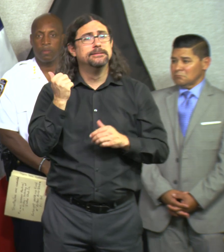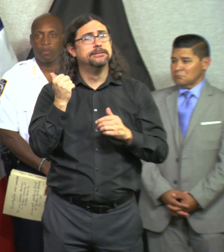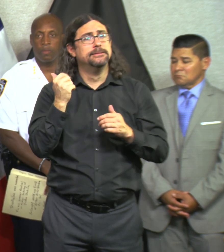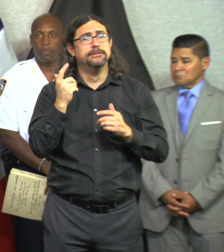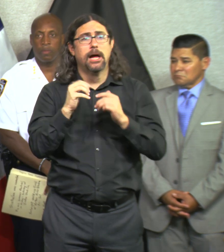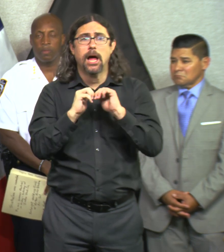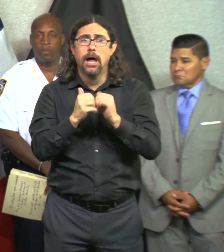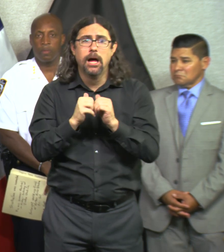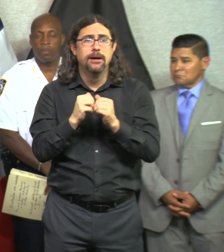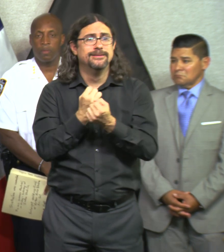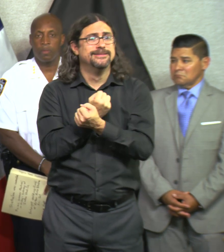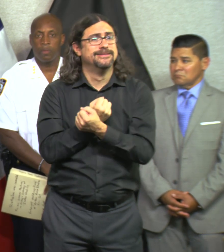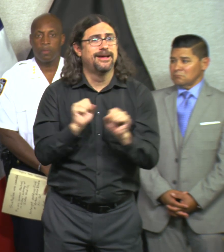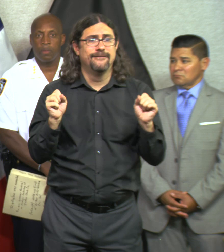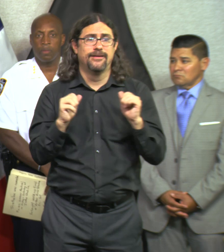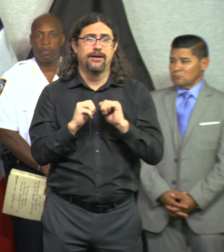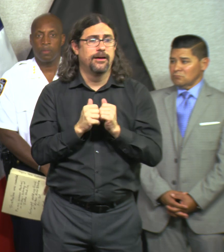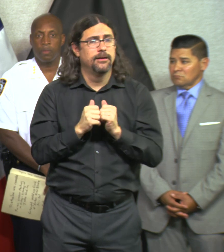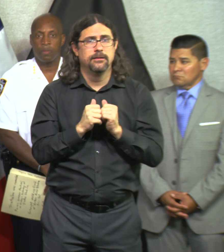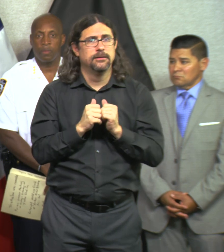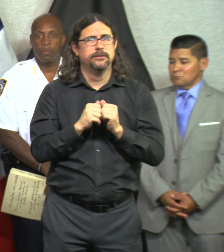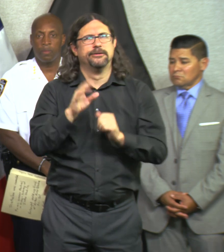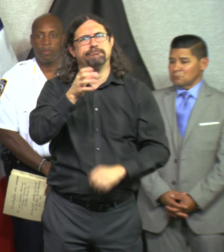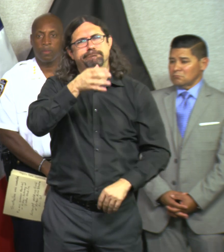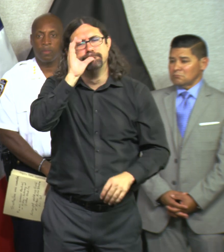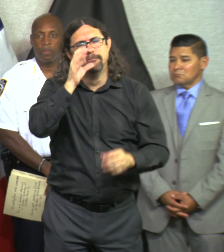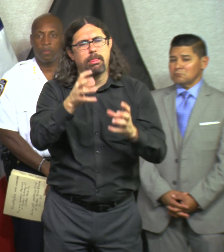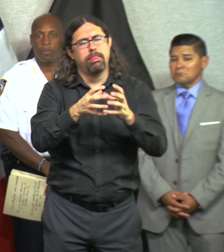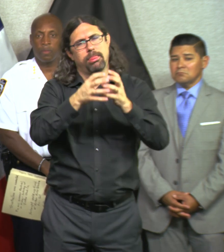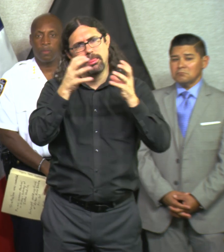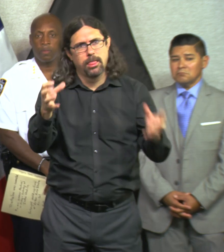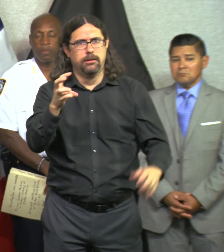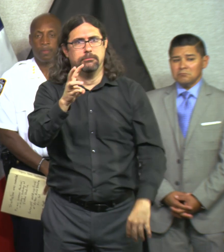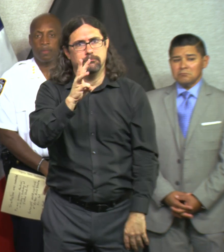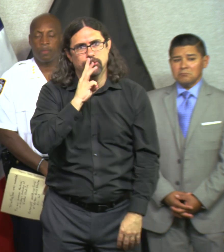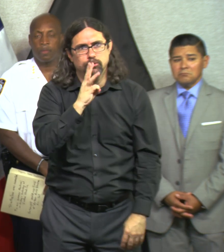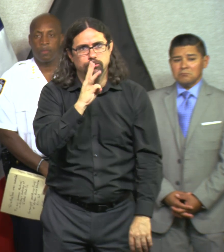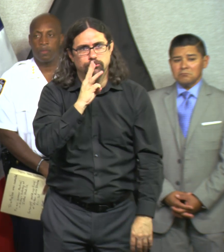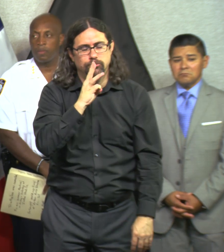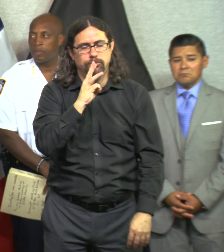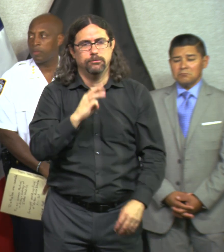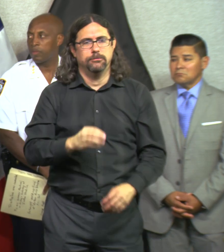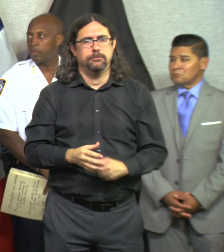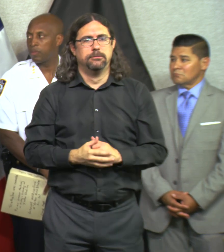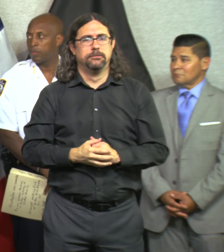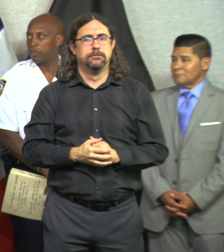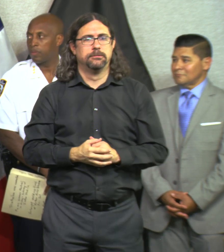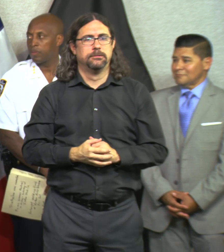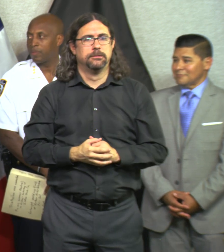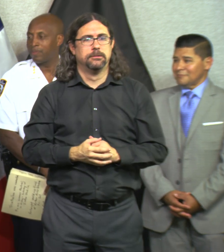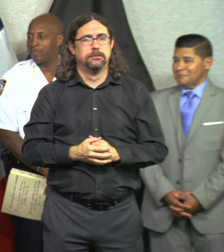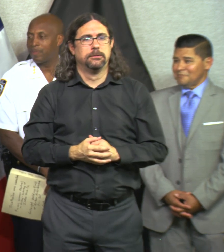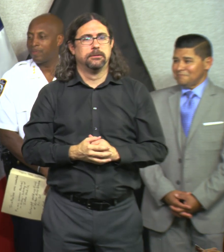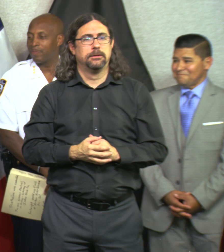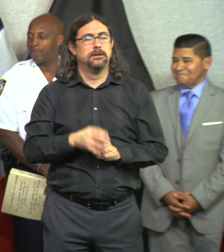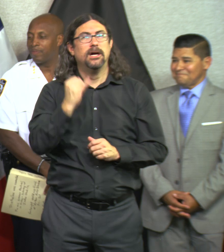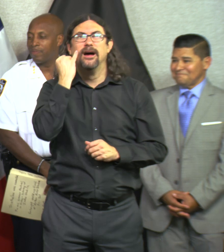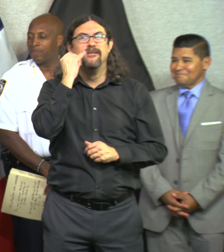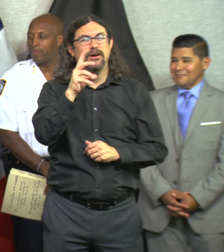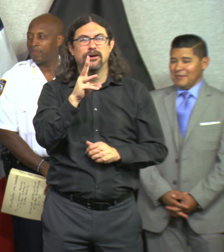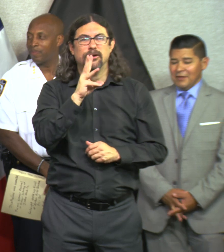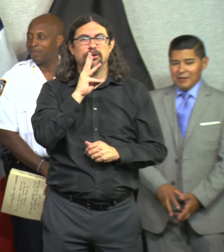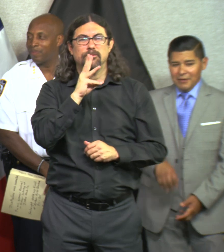The best way to hydrate is with water. If you choose to hydrate with other beverages, let's make sure that they